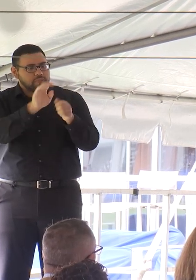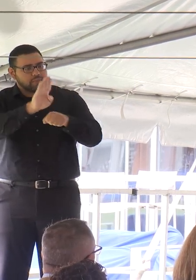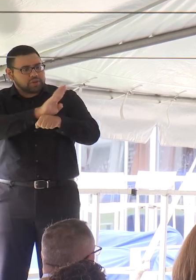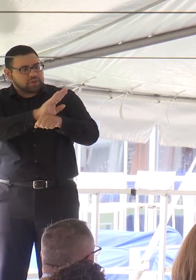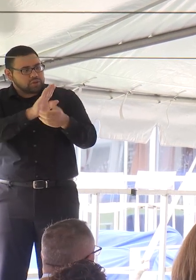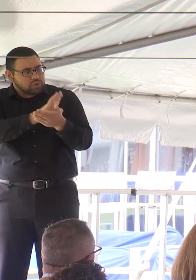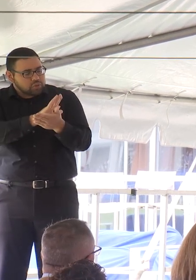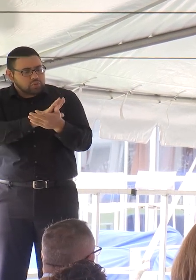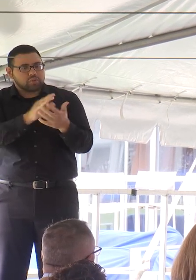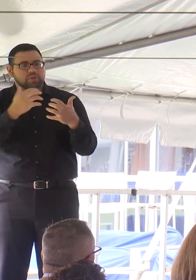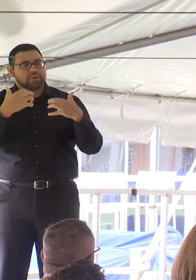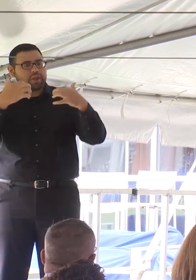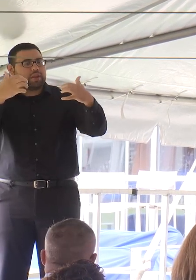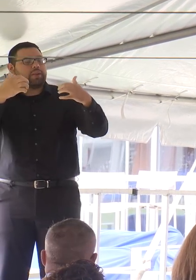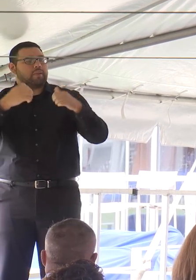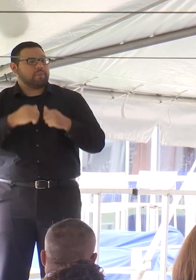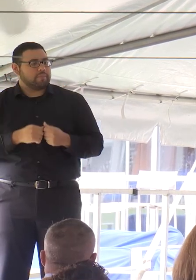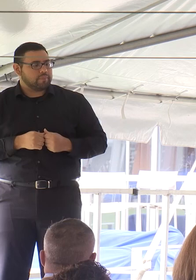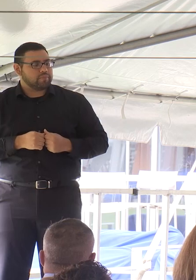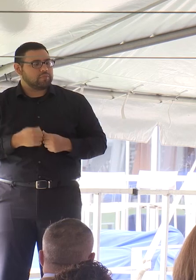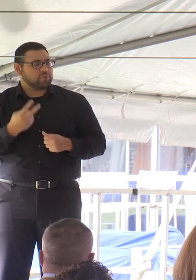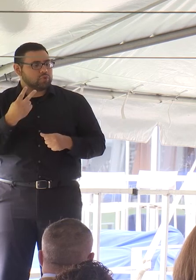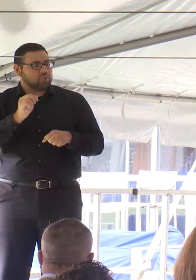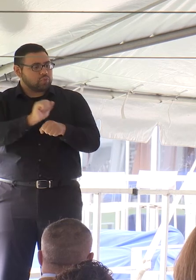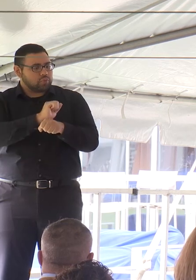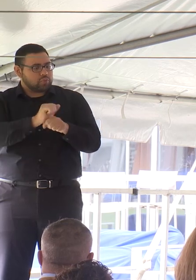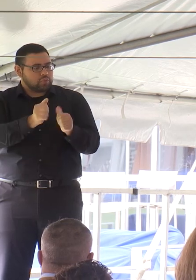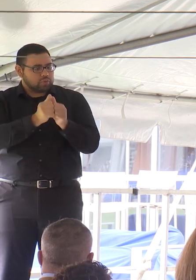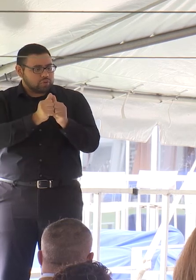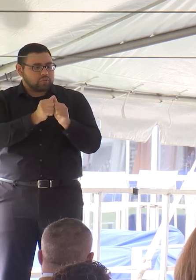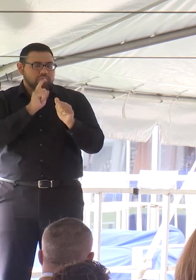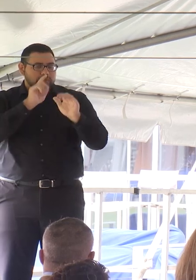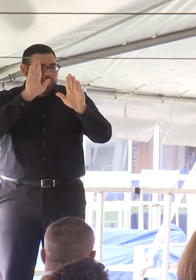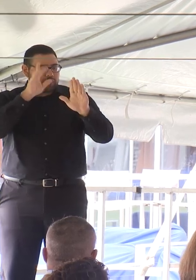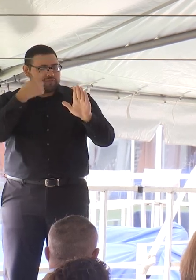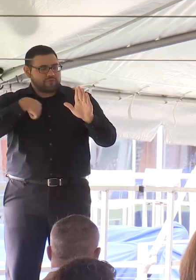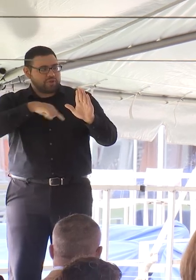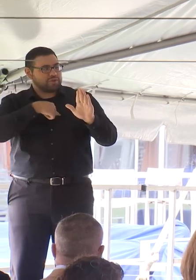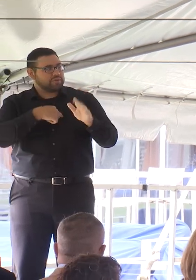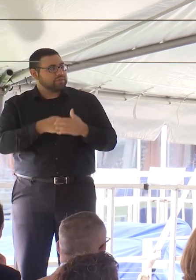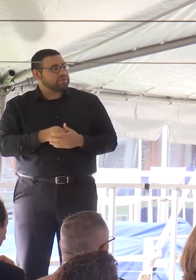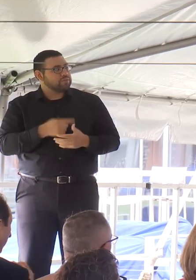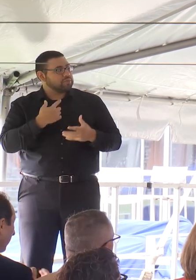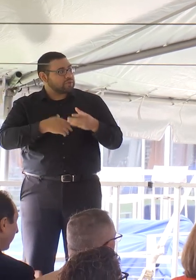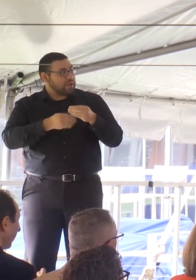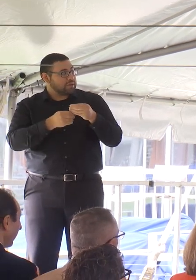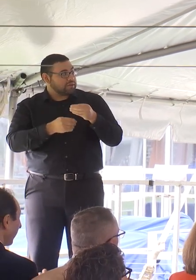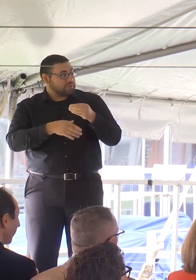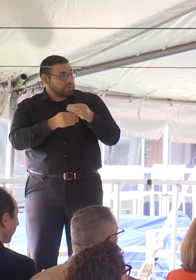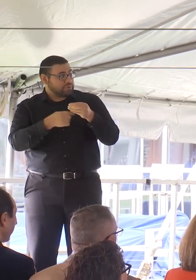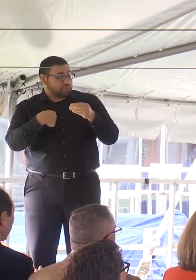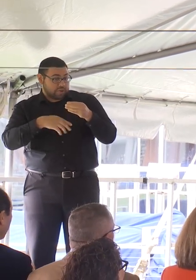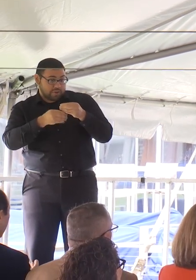school and the stadium and everything, the two working together. It's been great for us. So thank both of you.